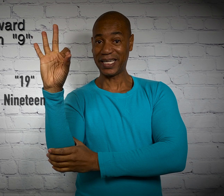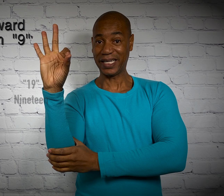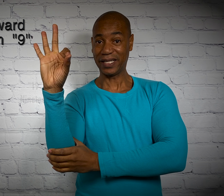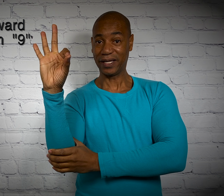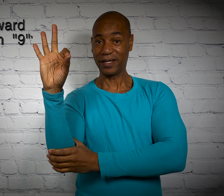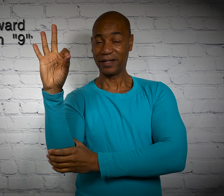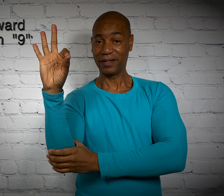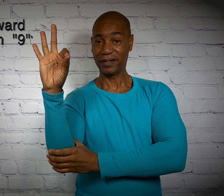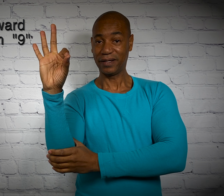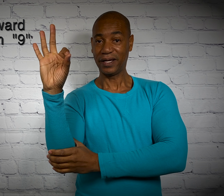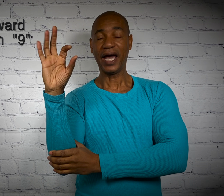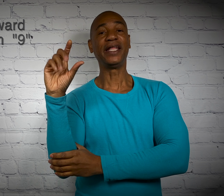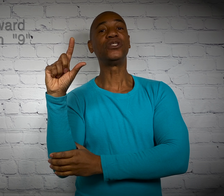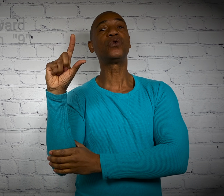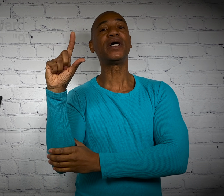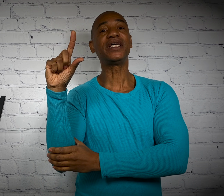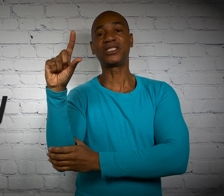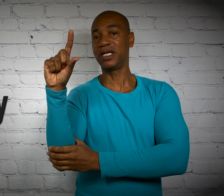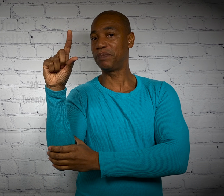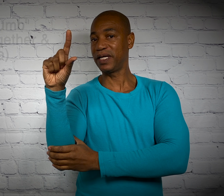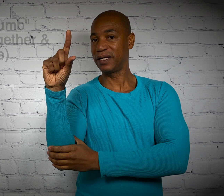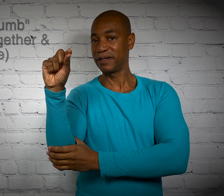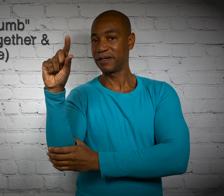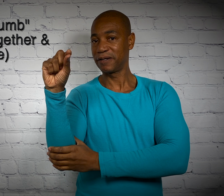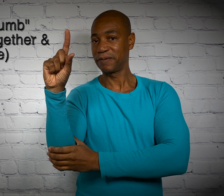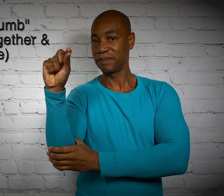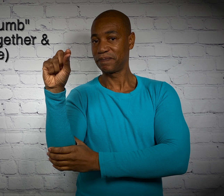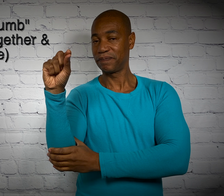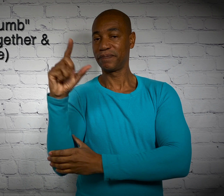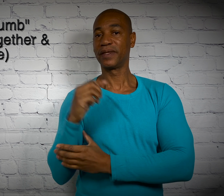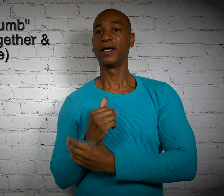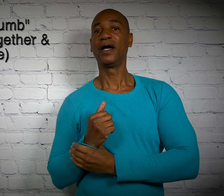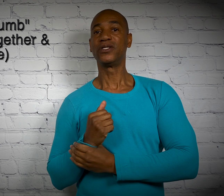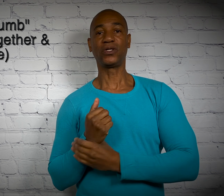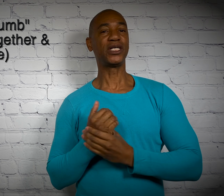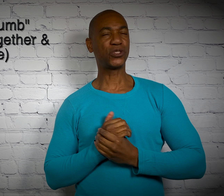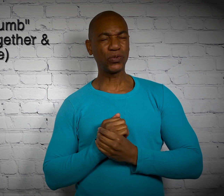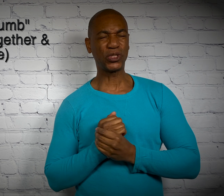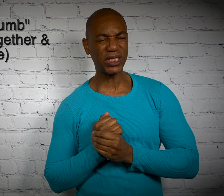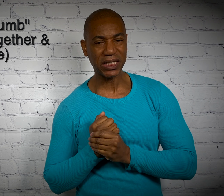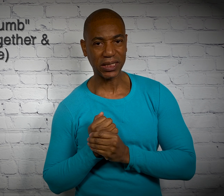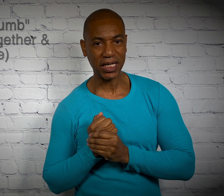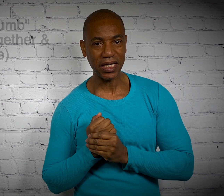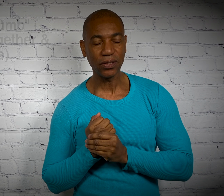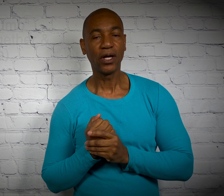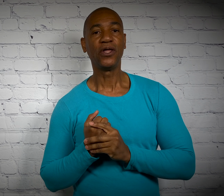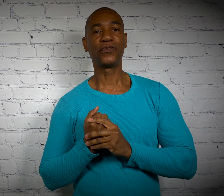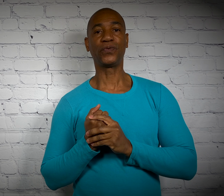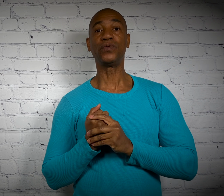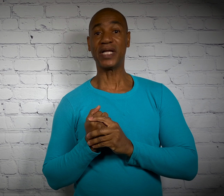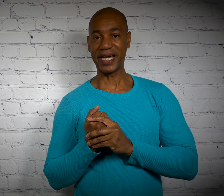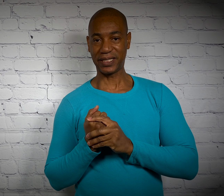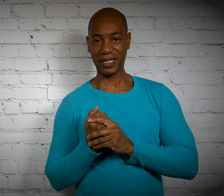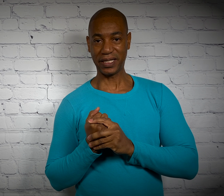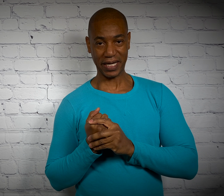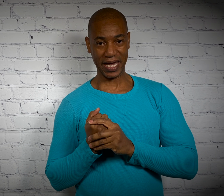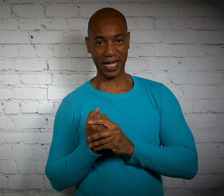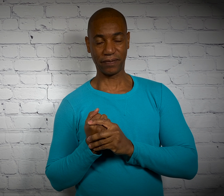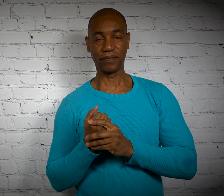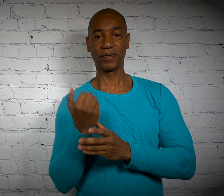19, and then 20 is simply, so let's do 16 through 19 again.